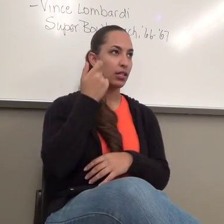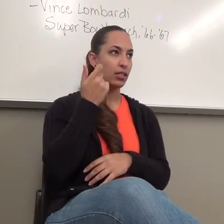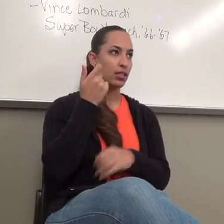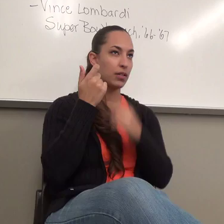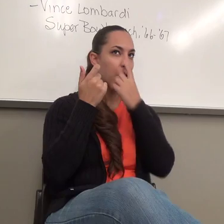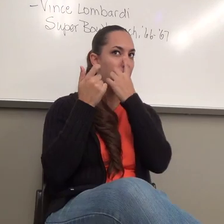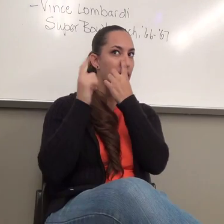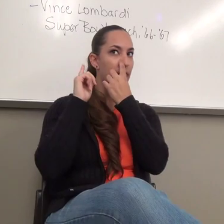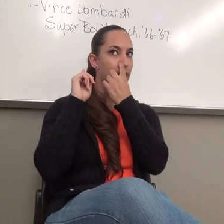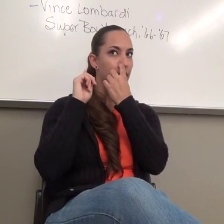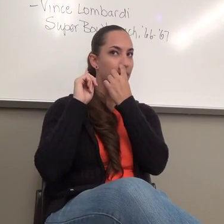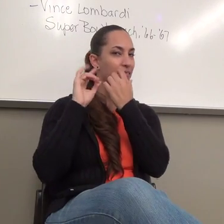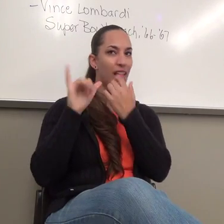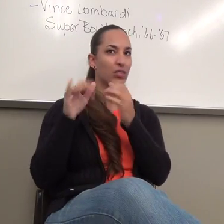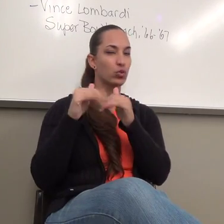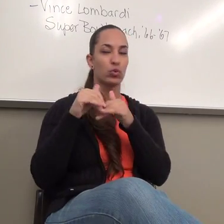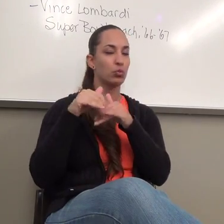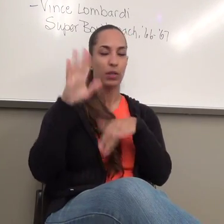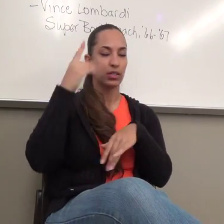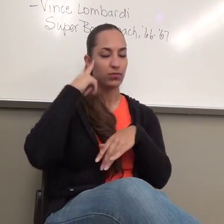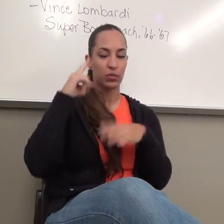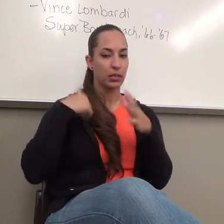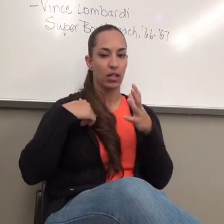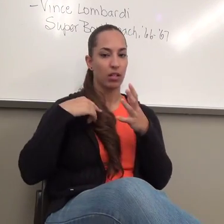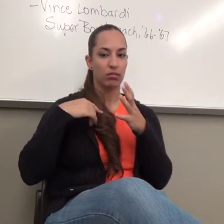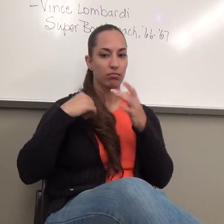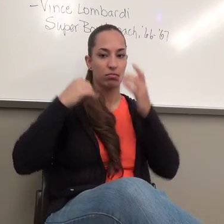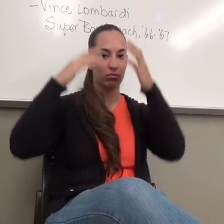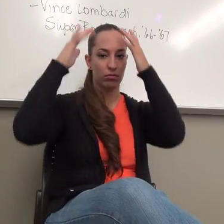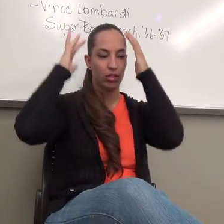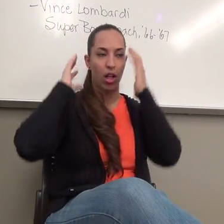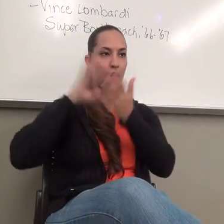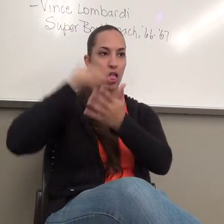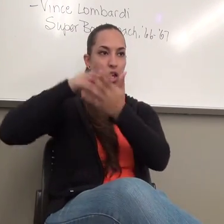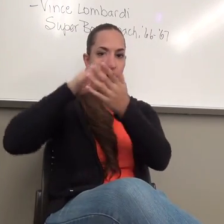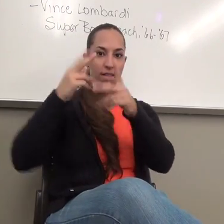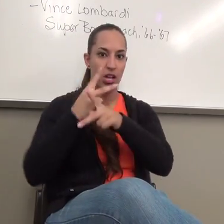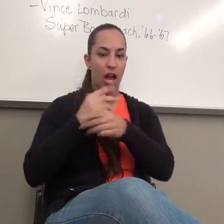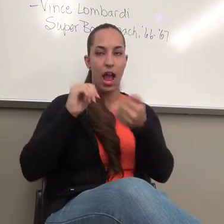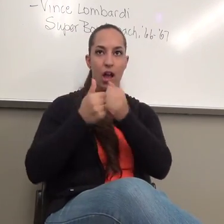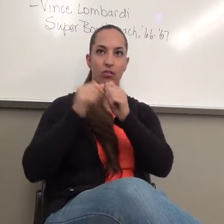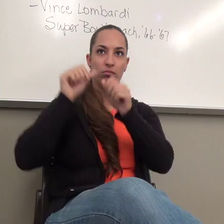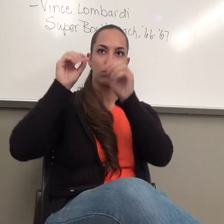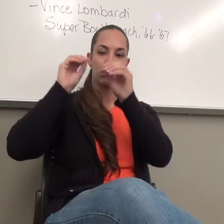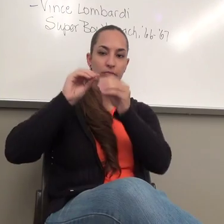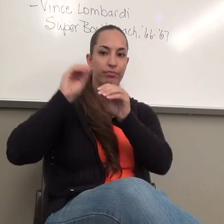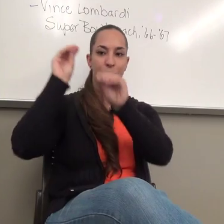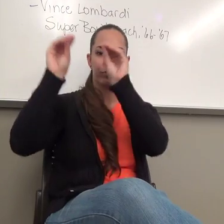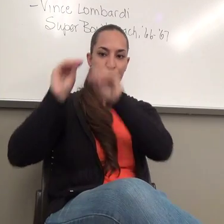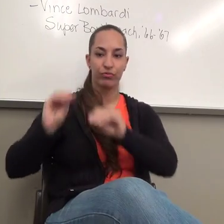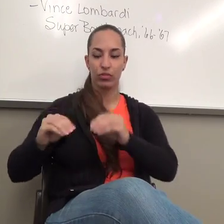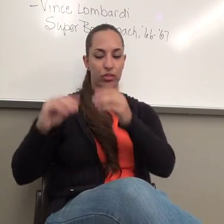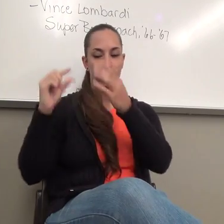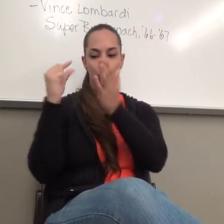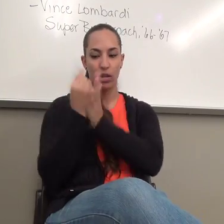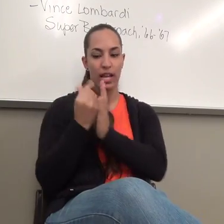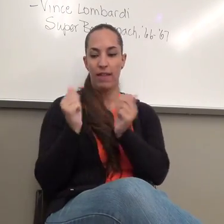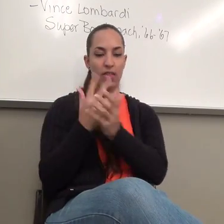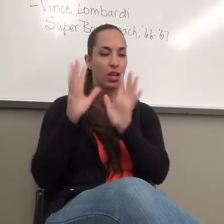that's too much for me to learn. That's a very complicated thing, getting the grades all counting the same thing. What I usually do,